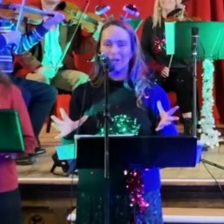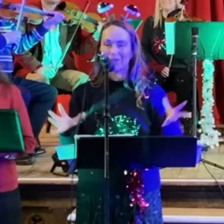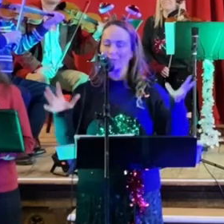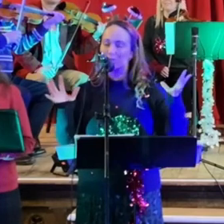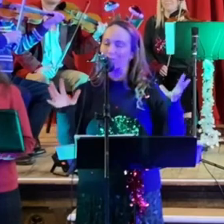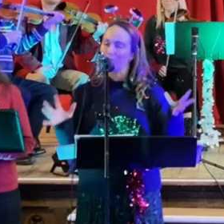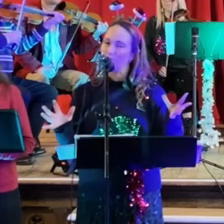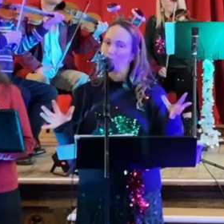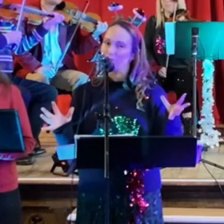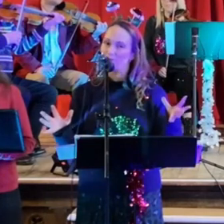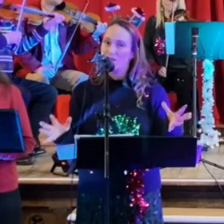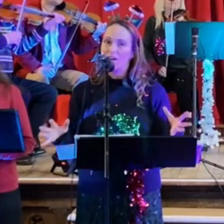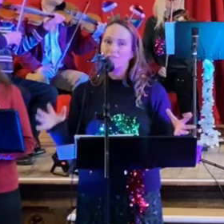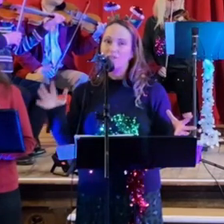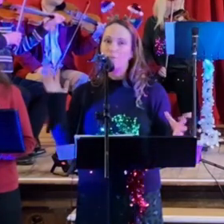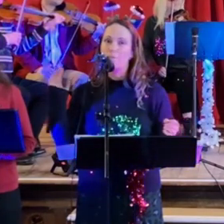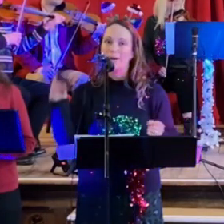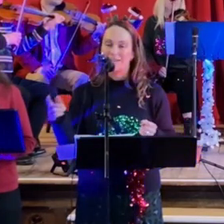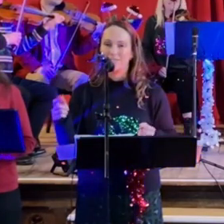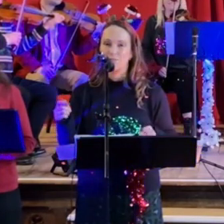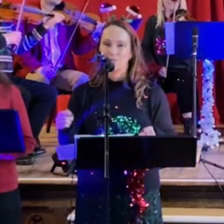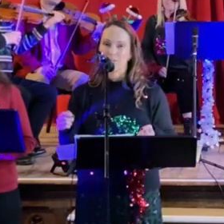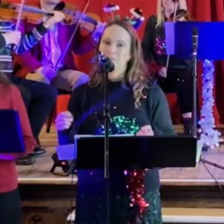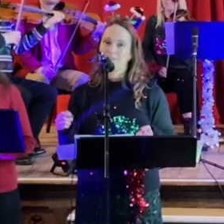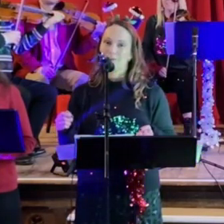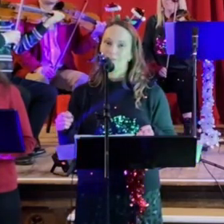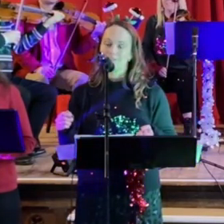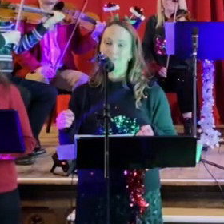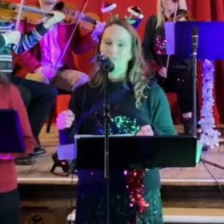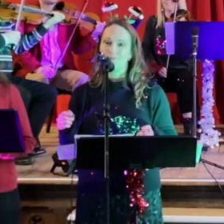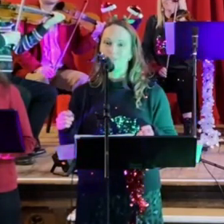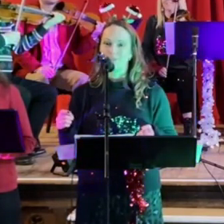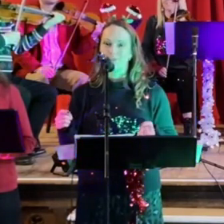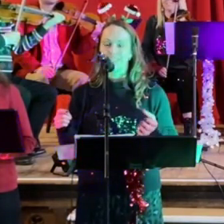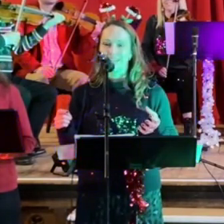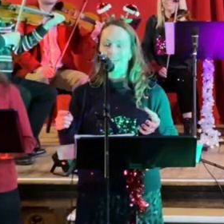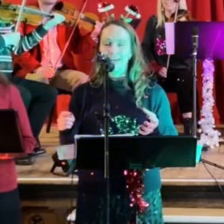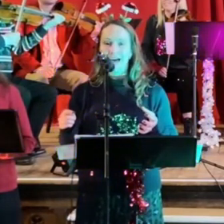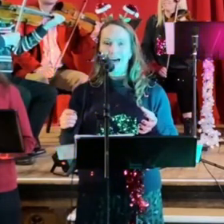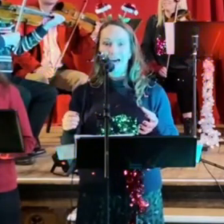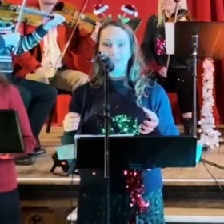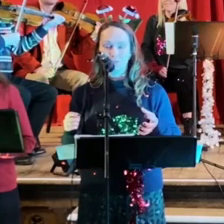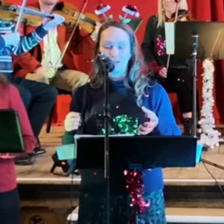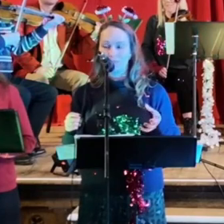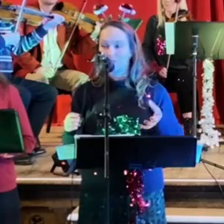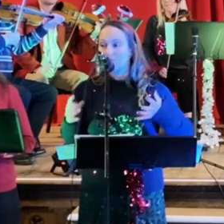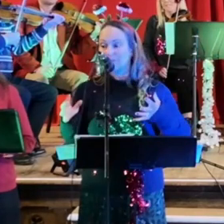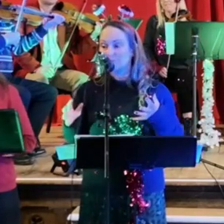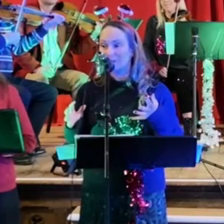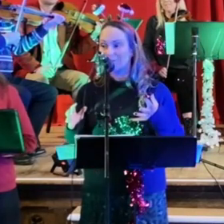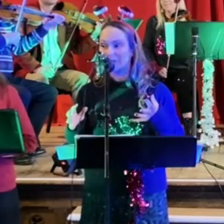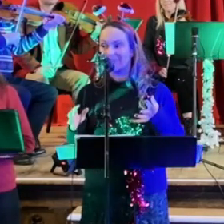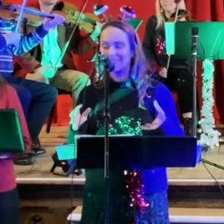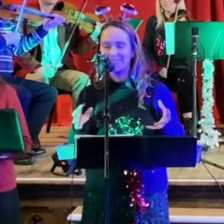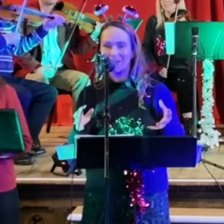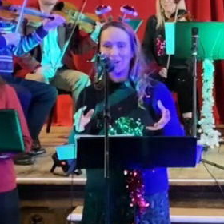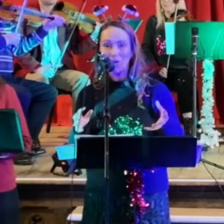have got so much of the best Christmas songs to do with you today. And we're in for a real treat because this year we